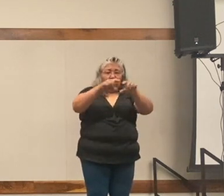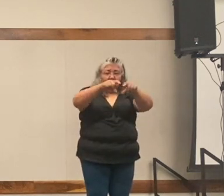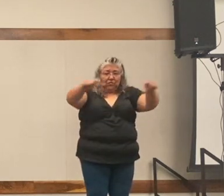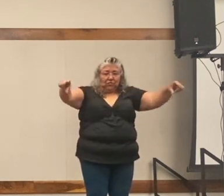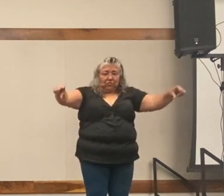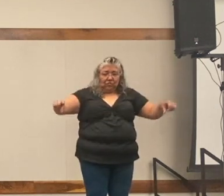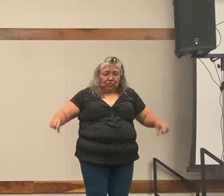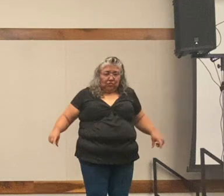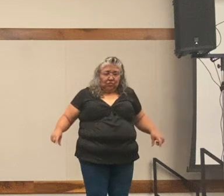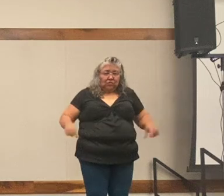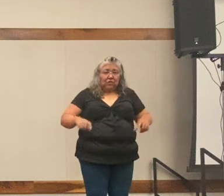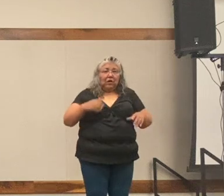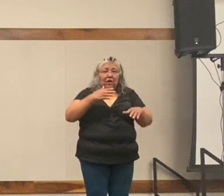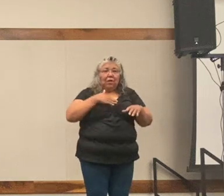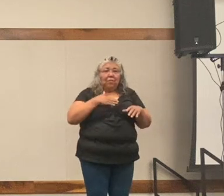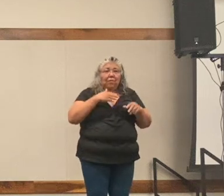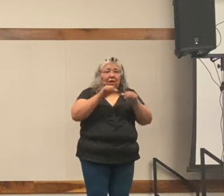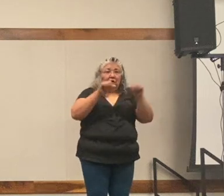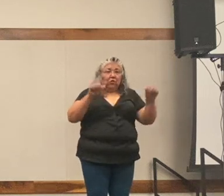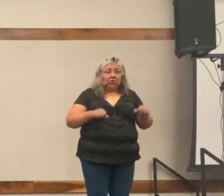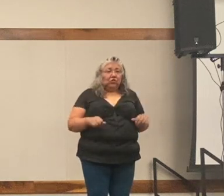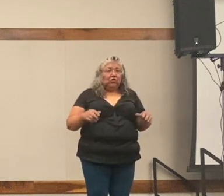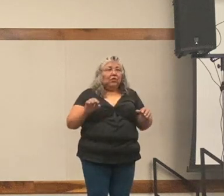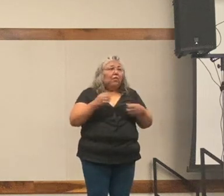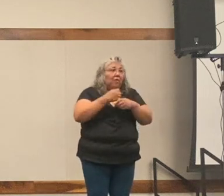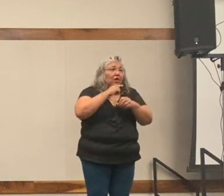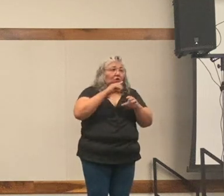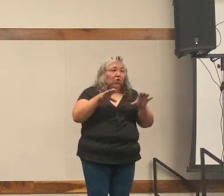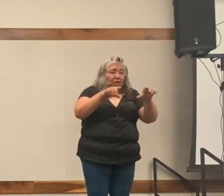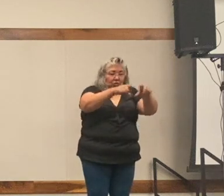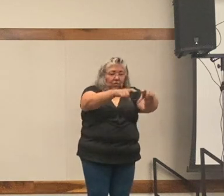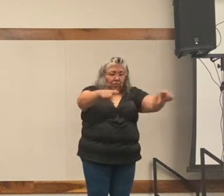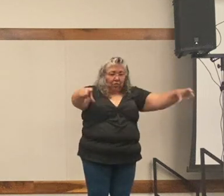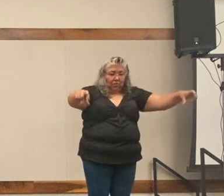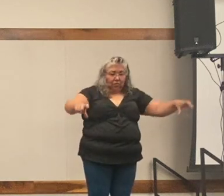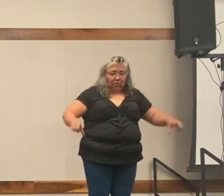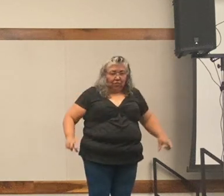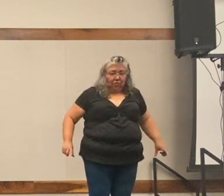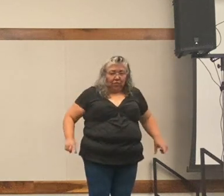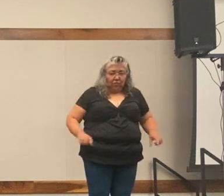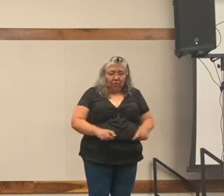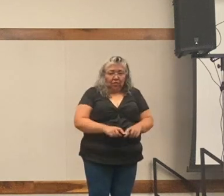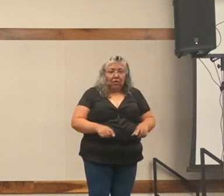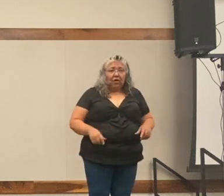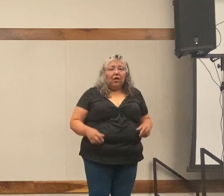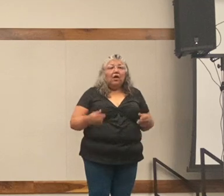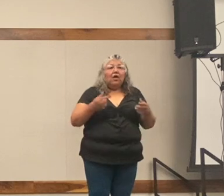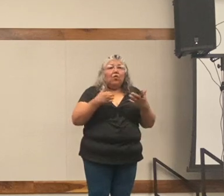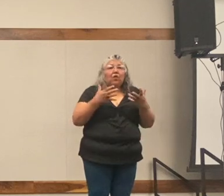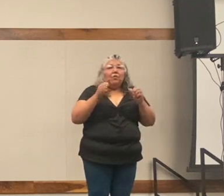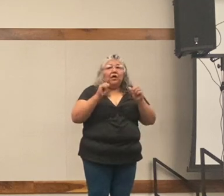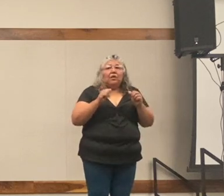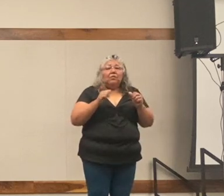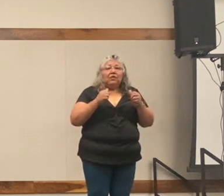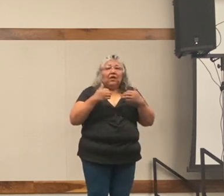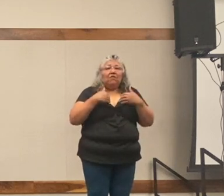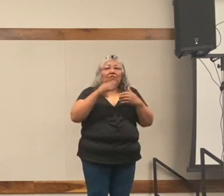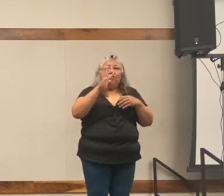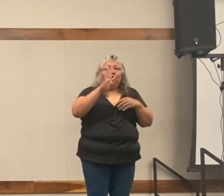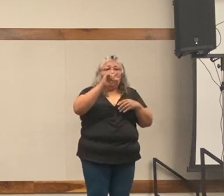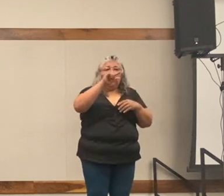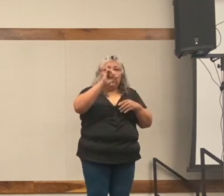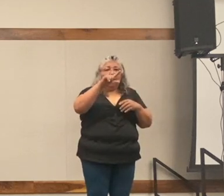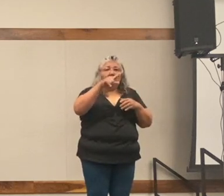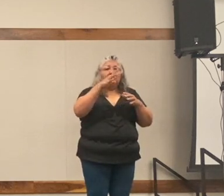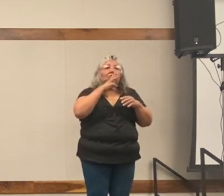around my altar. Let's just dig a trench. Make it good. Okay? And we're going to, I want it to be able to hold 4 gallons of